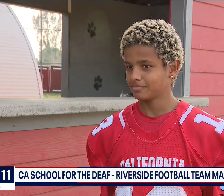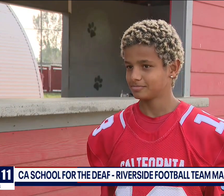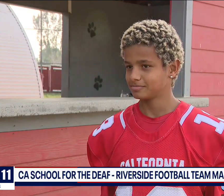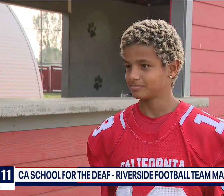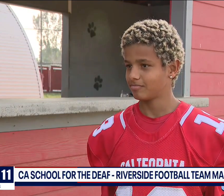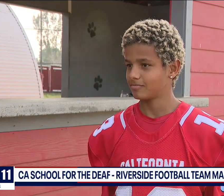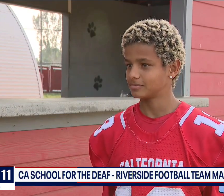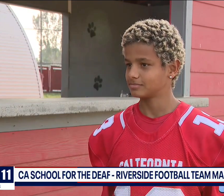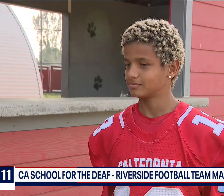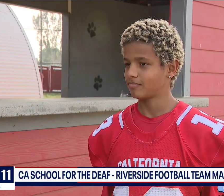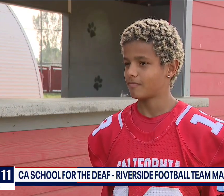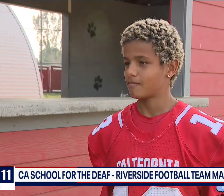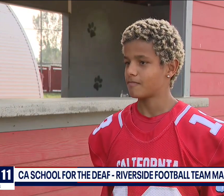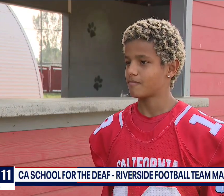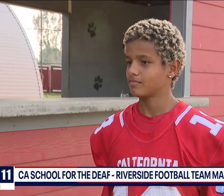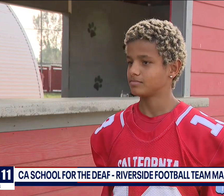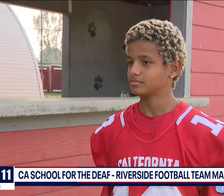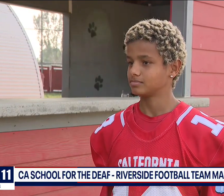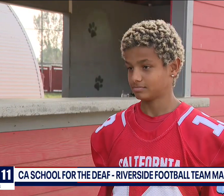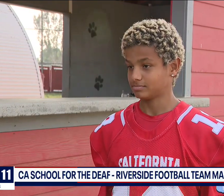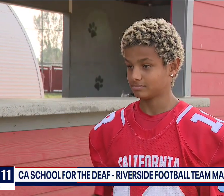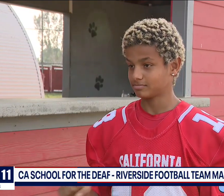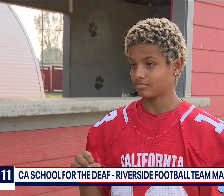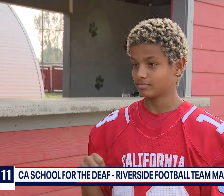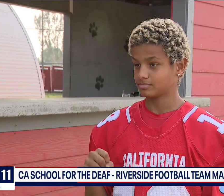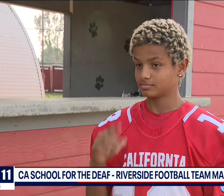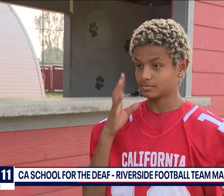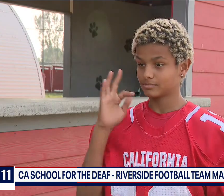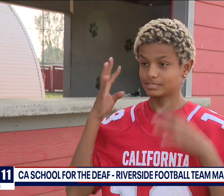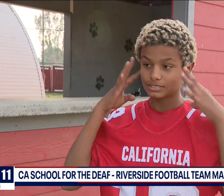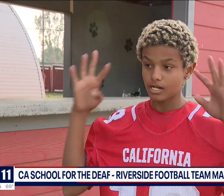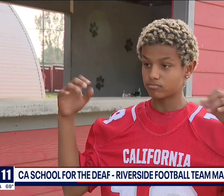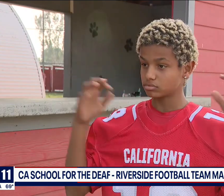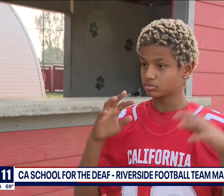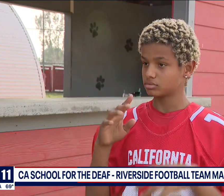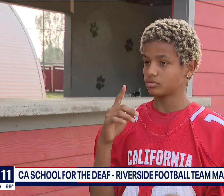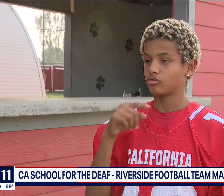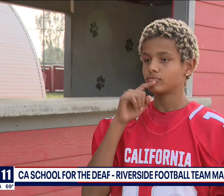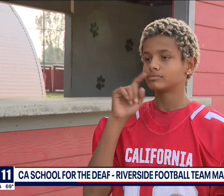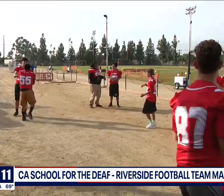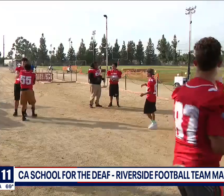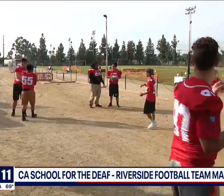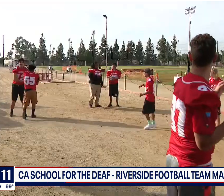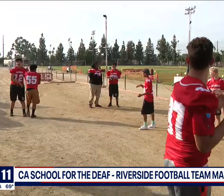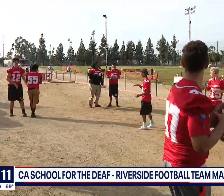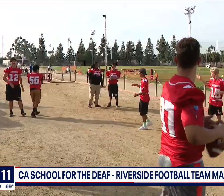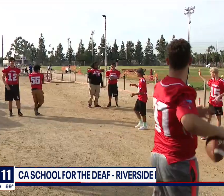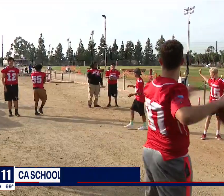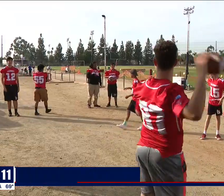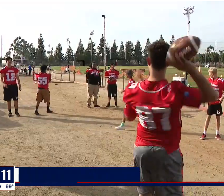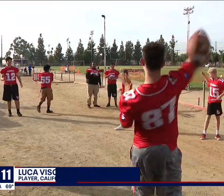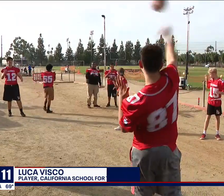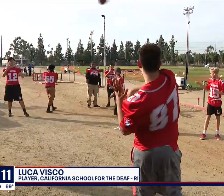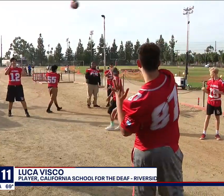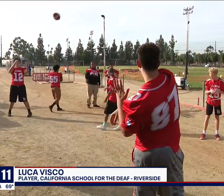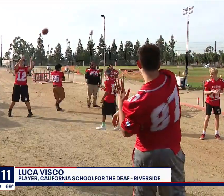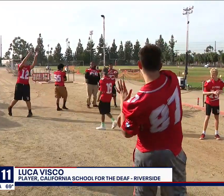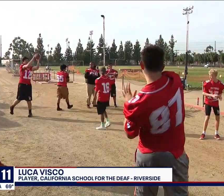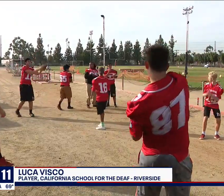is that an advantage, you think? Oh, certainly I do. Yeah. I mean, if you think about it, hearing people, they need to be able to